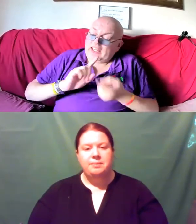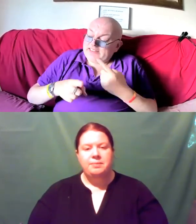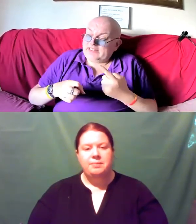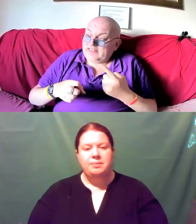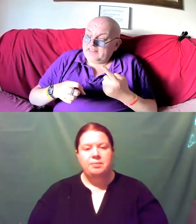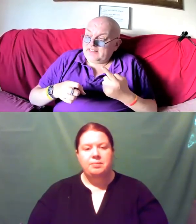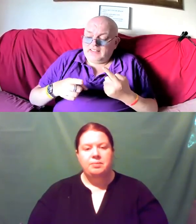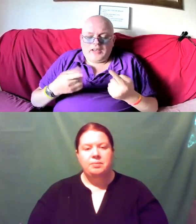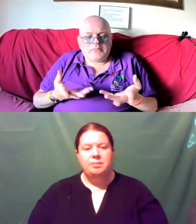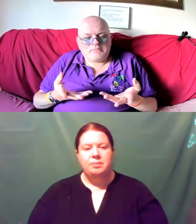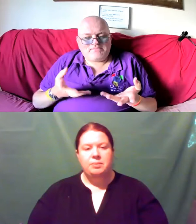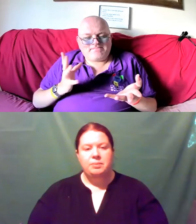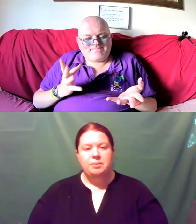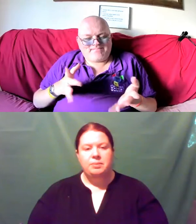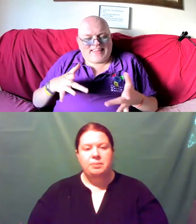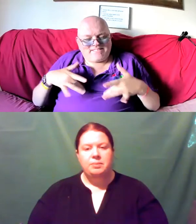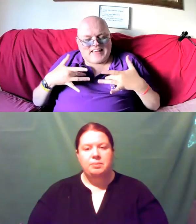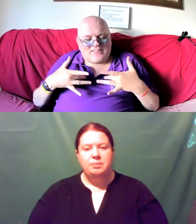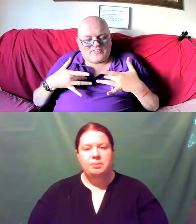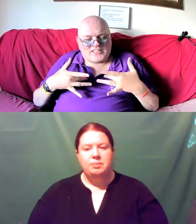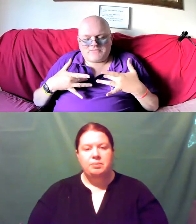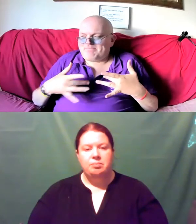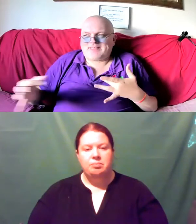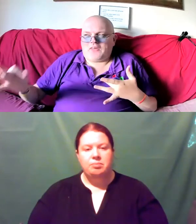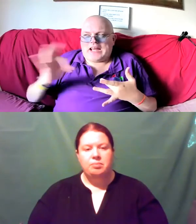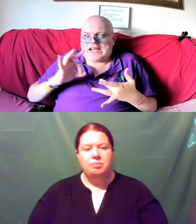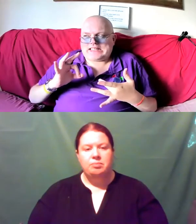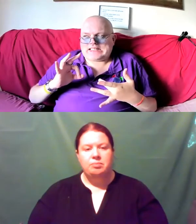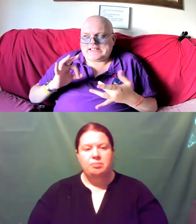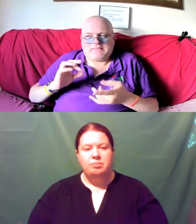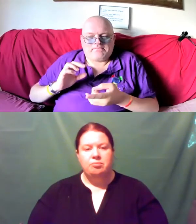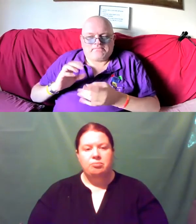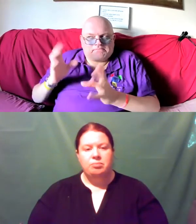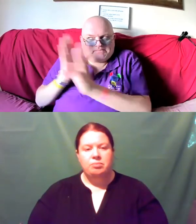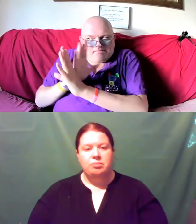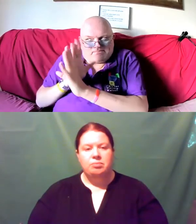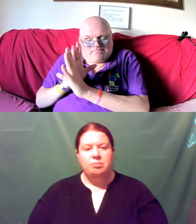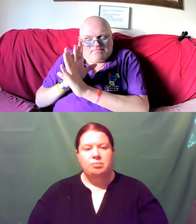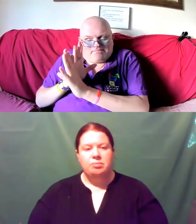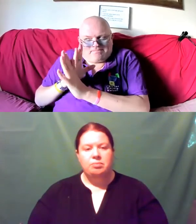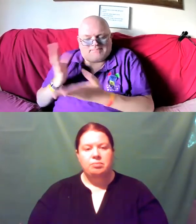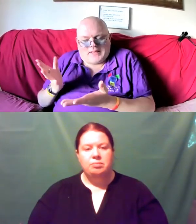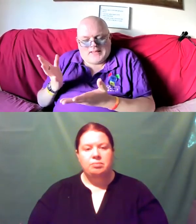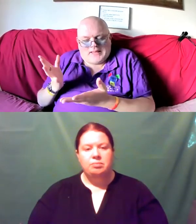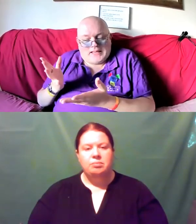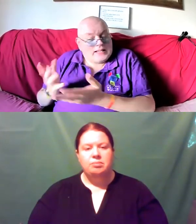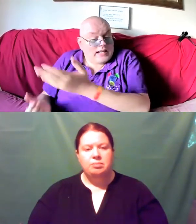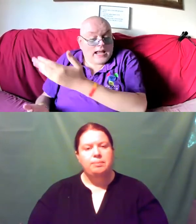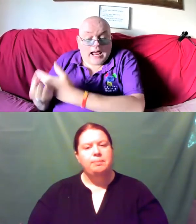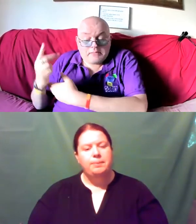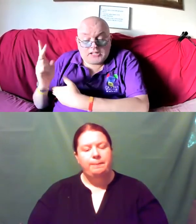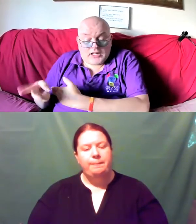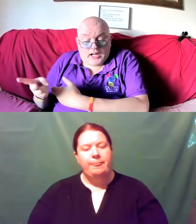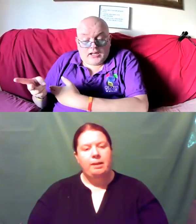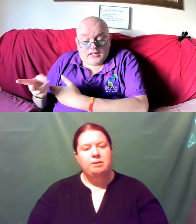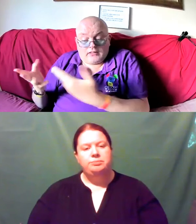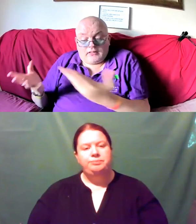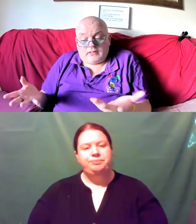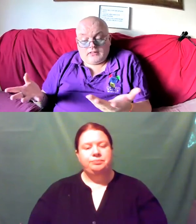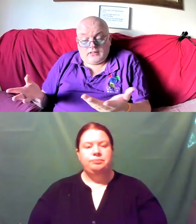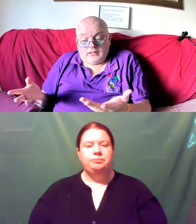don't tell. Well, that's how I felt. It may not have been his intention, but it never really came up again. Yeah. You know, so he was saying, I'm